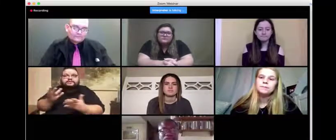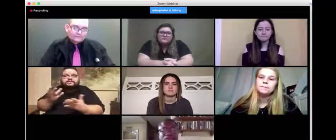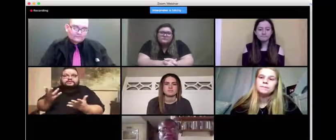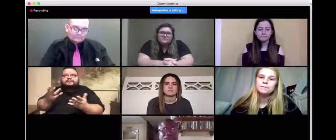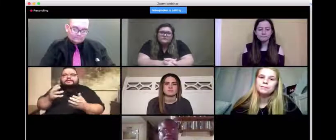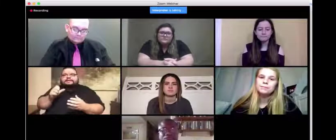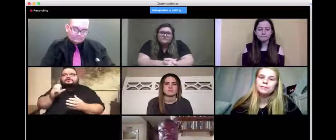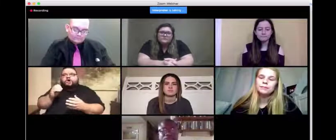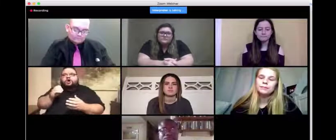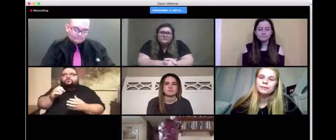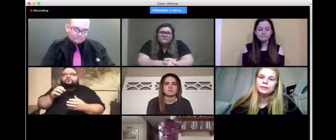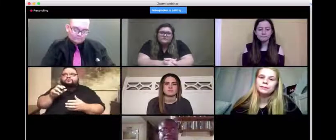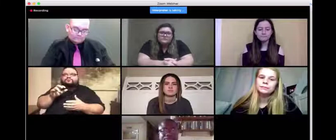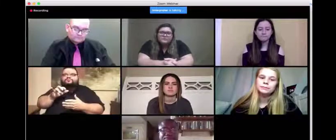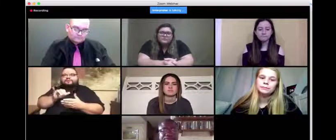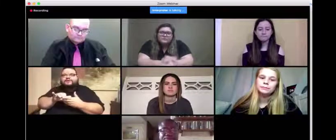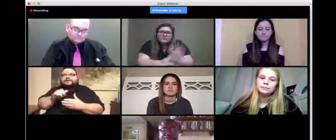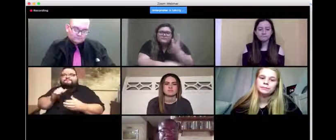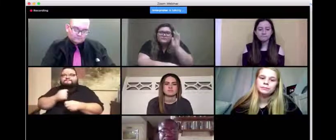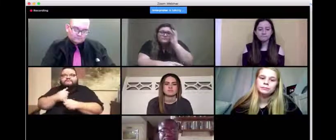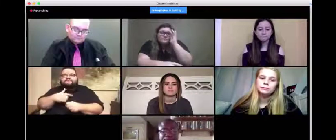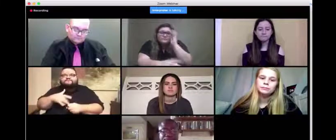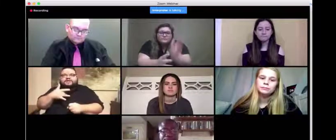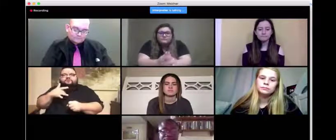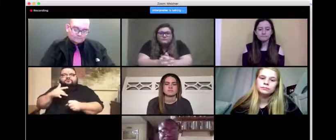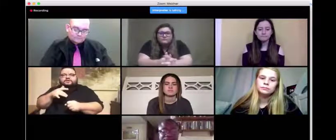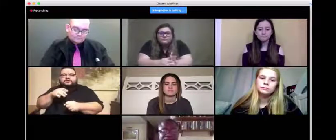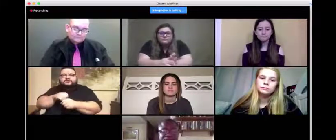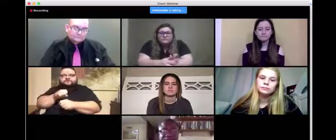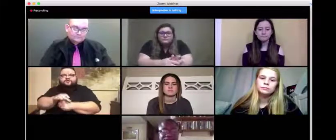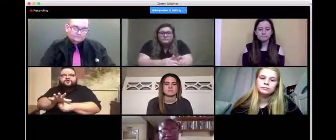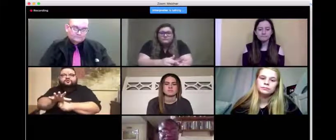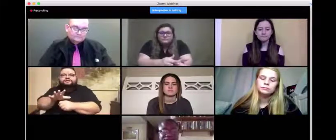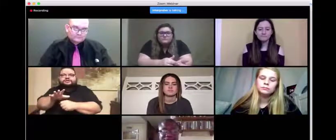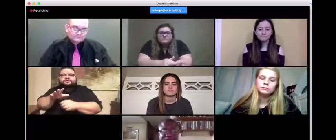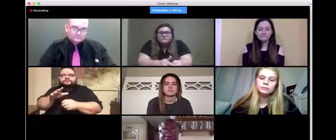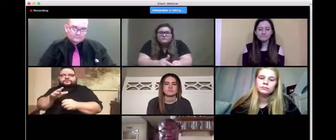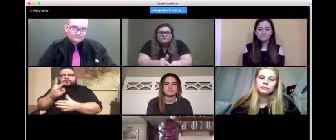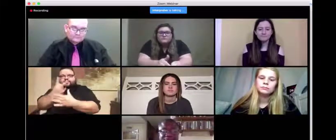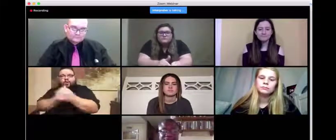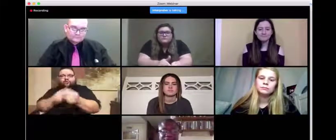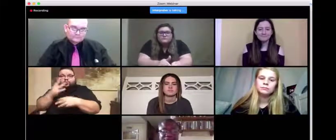As a social media influencer, it does affect all around the world.